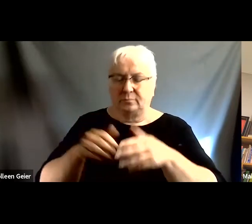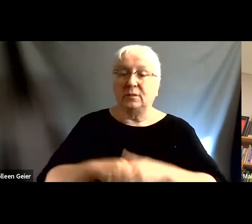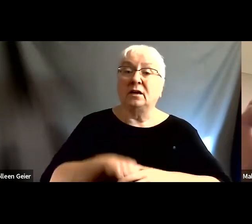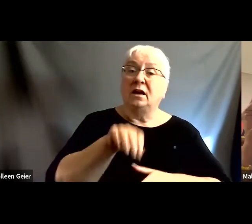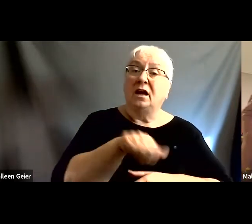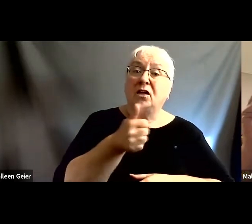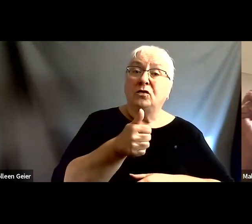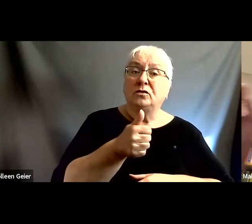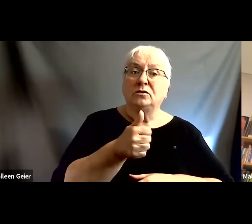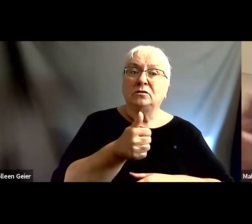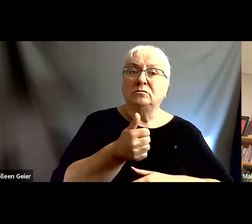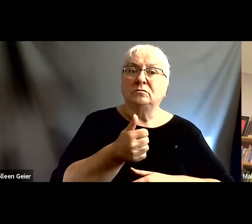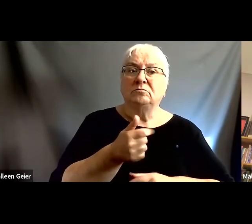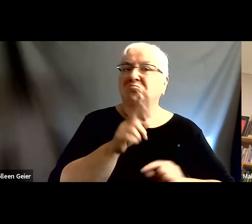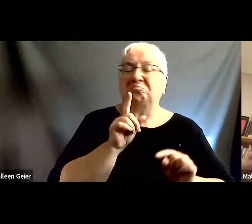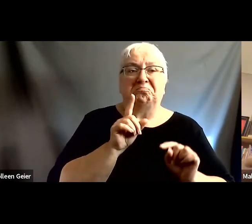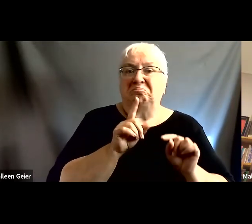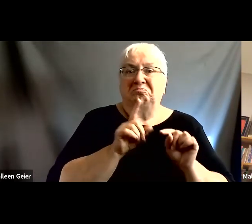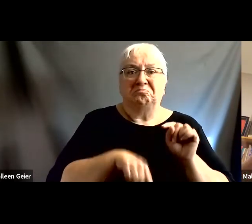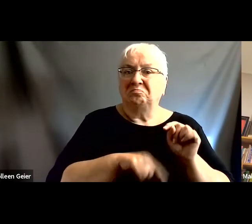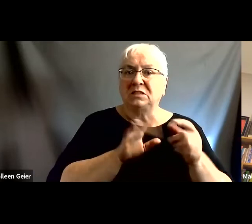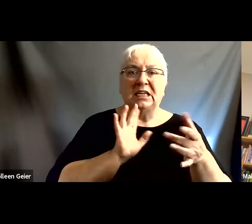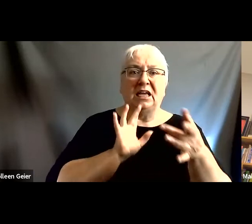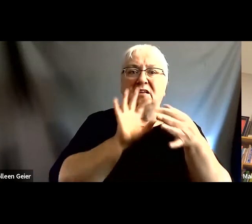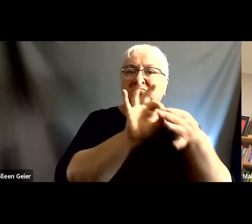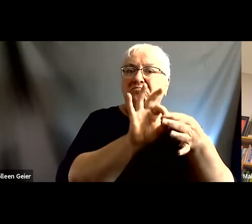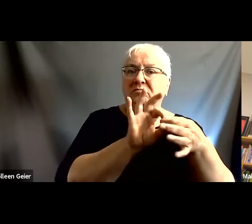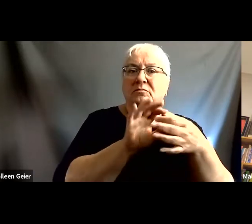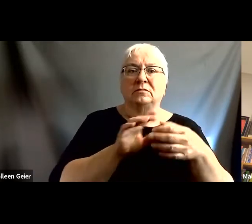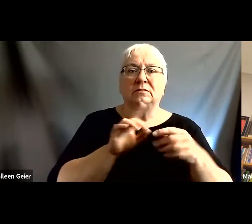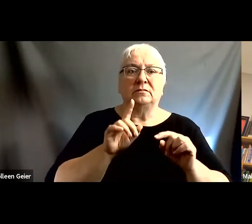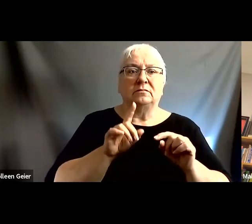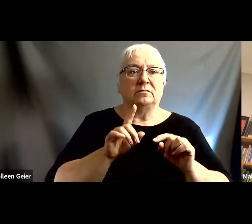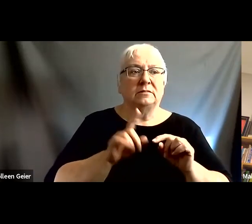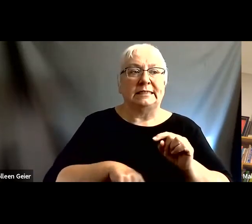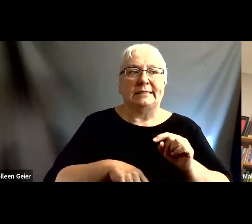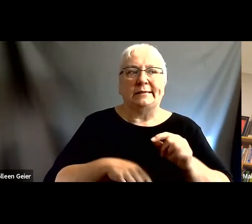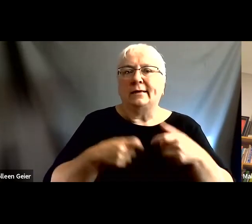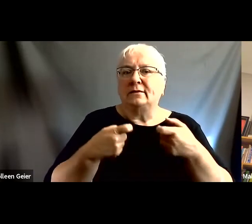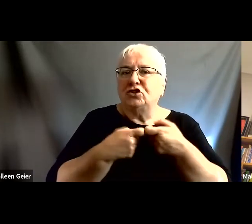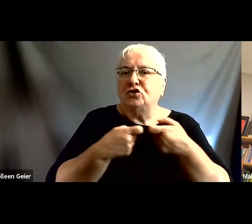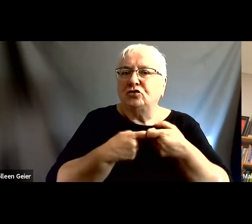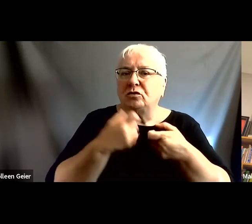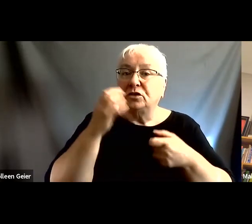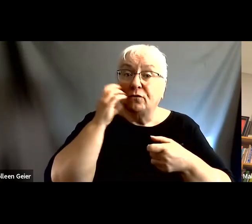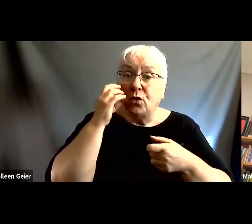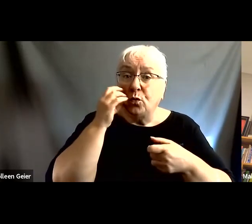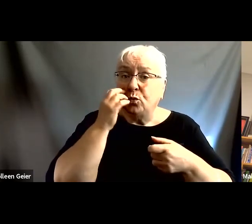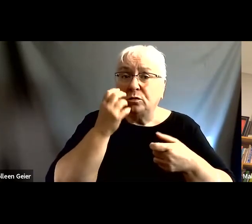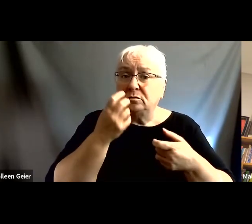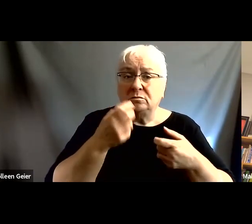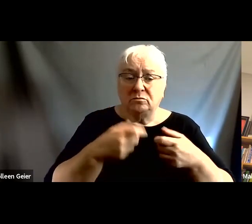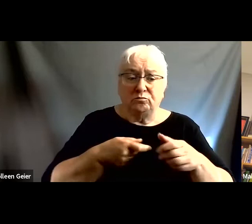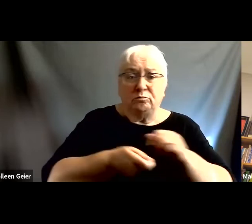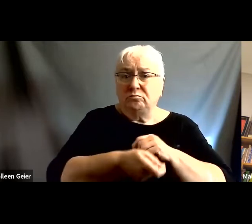of connecting or being able to charge their phones. So we realized that